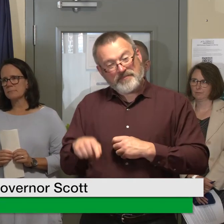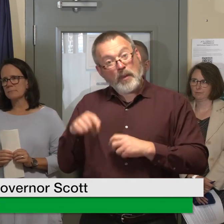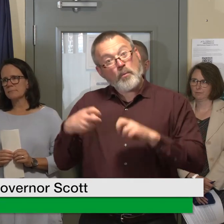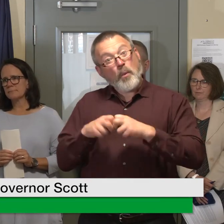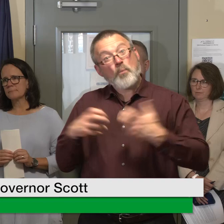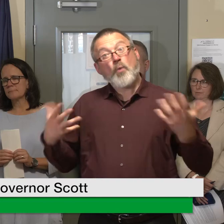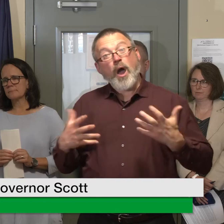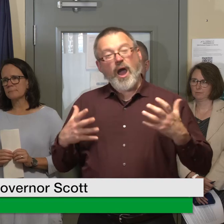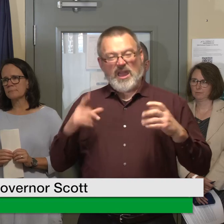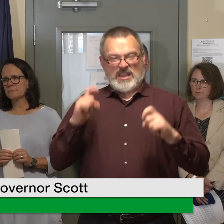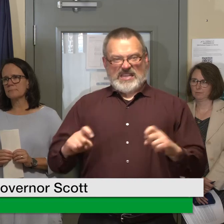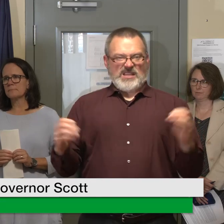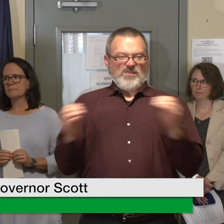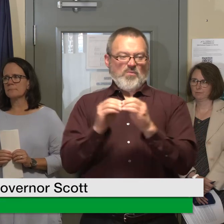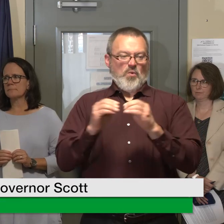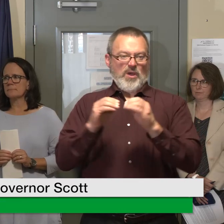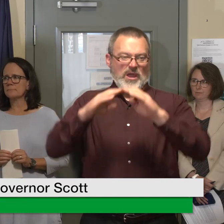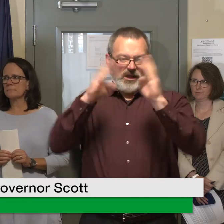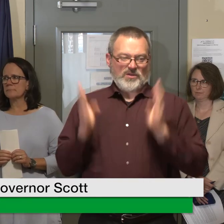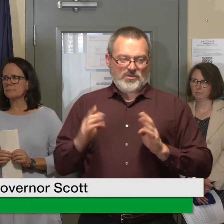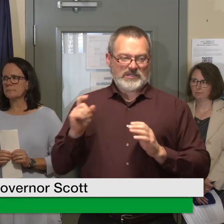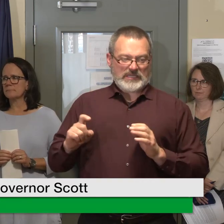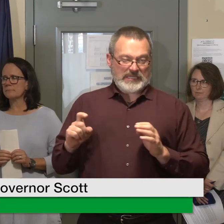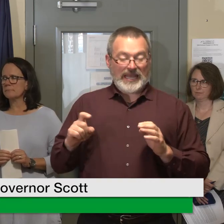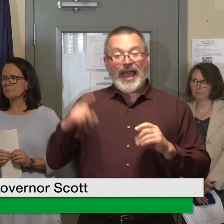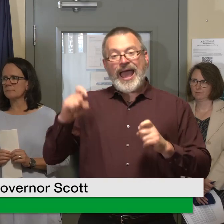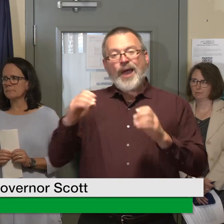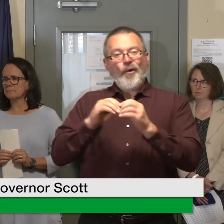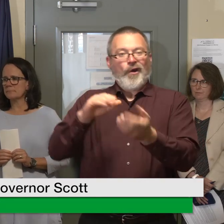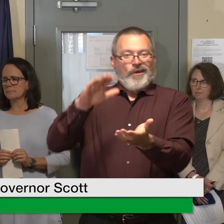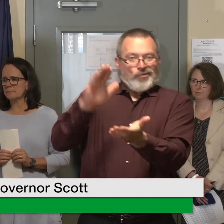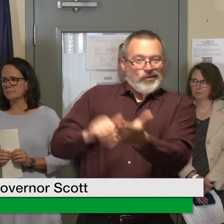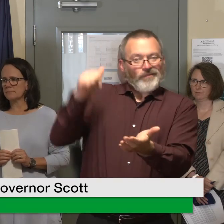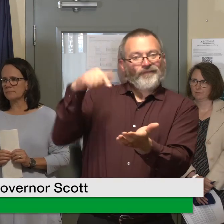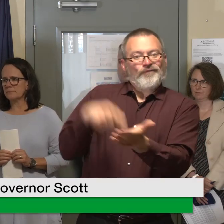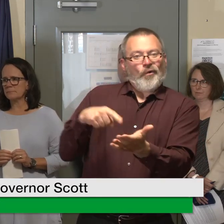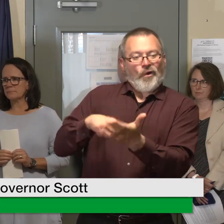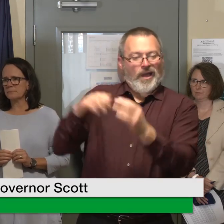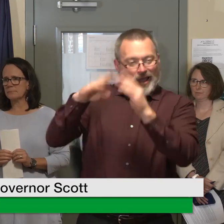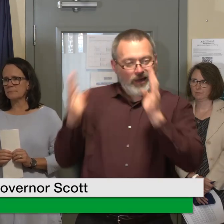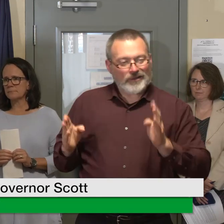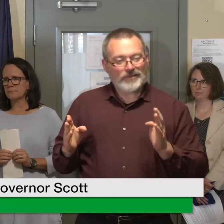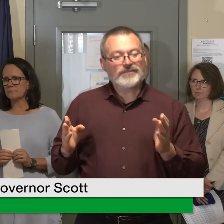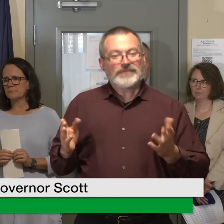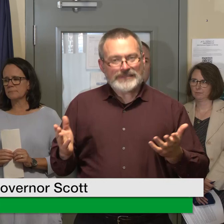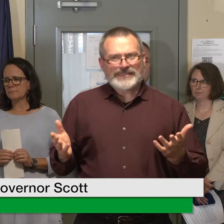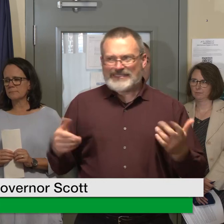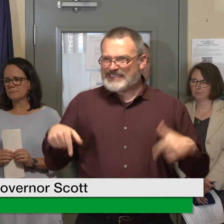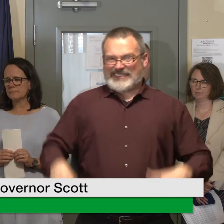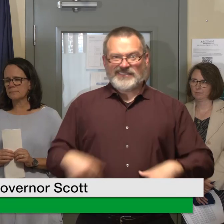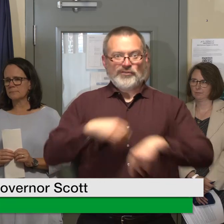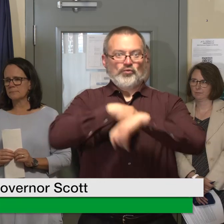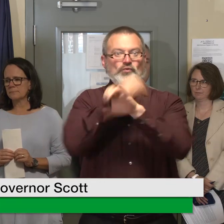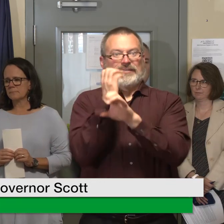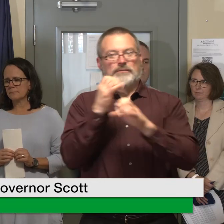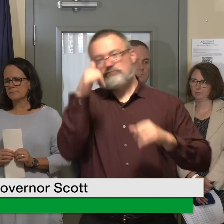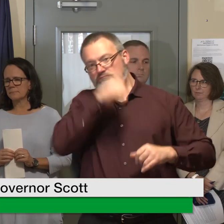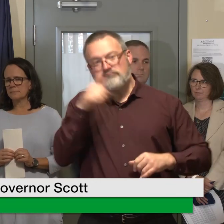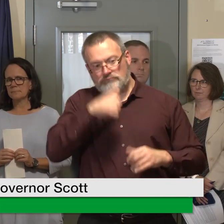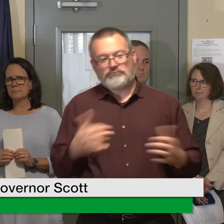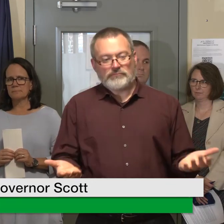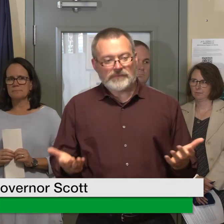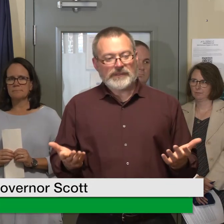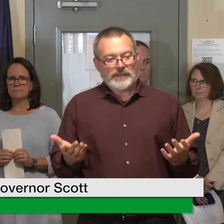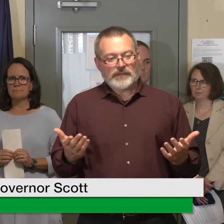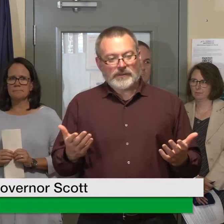to both lower costs as well as to provide in these times when we need people who are displaced have a place